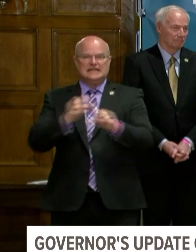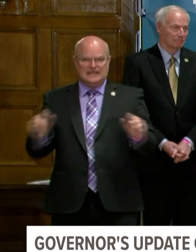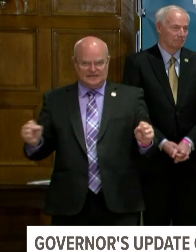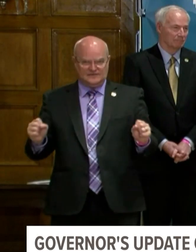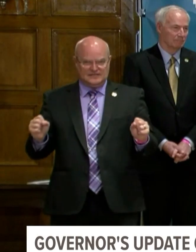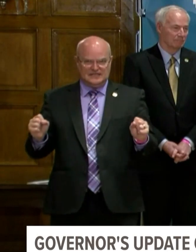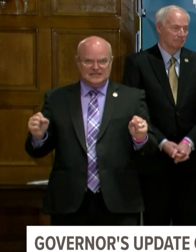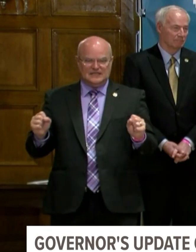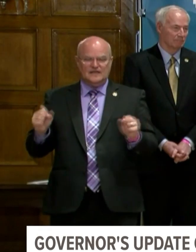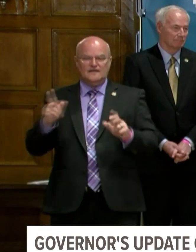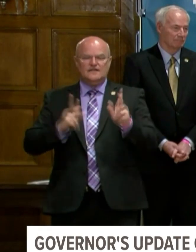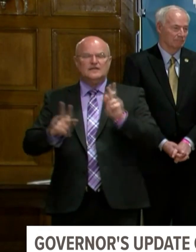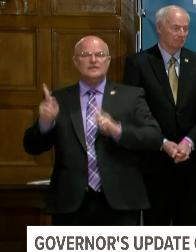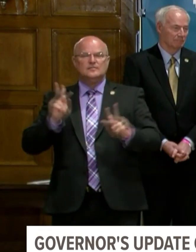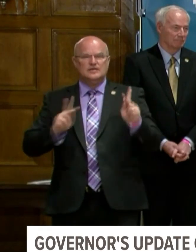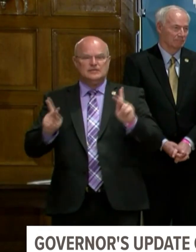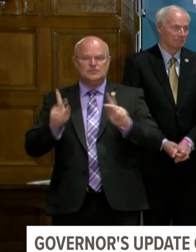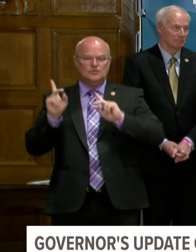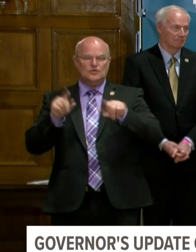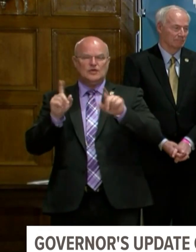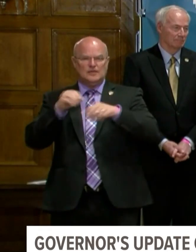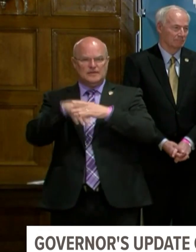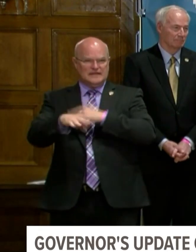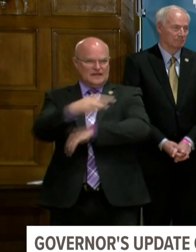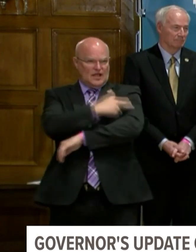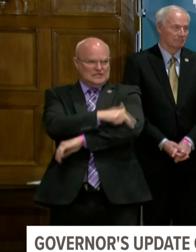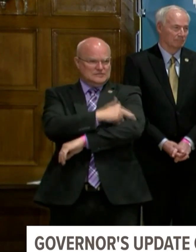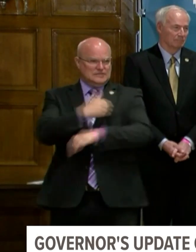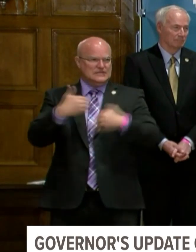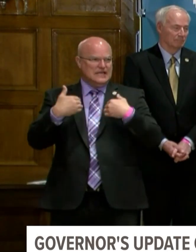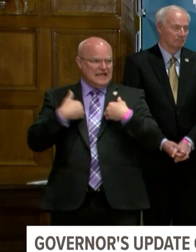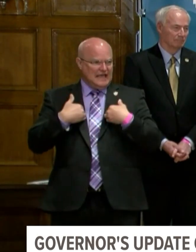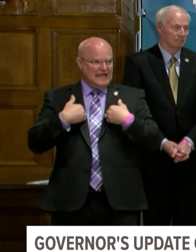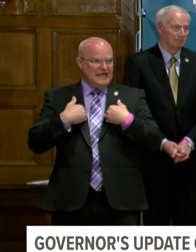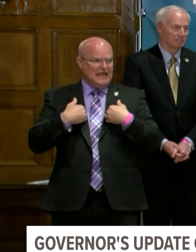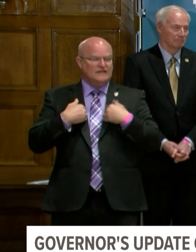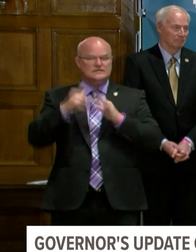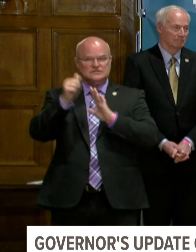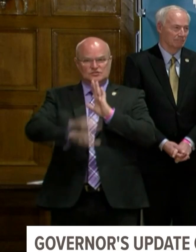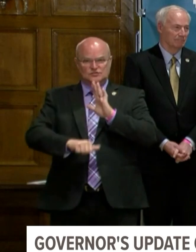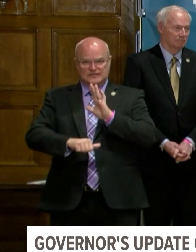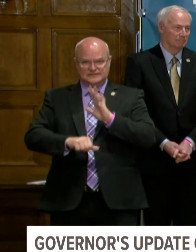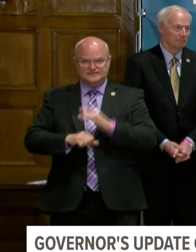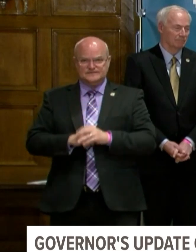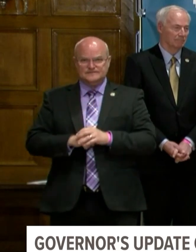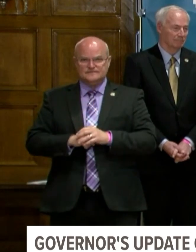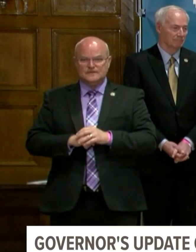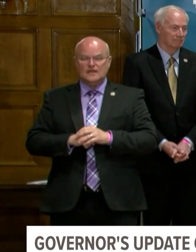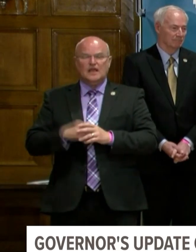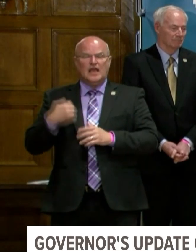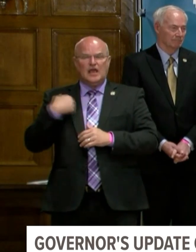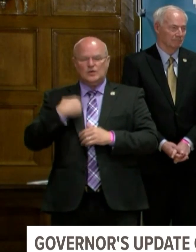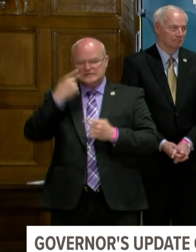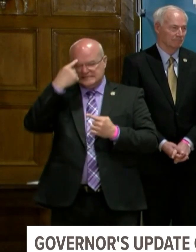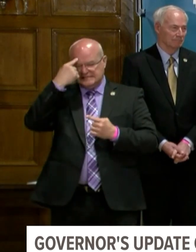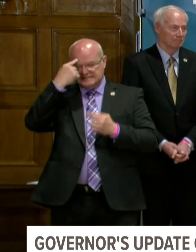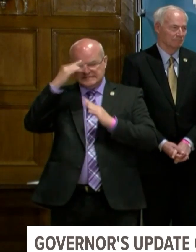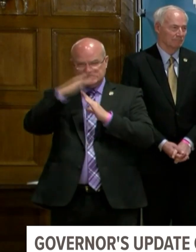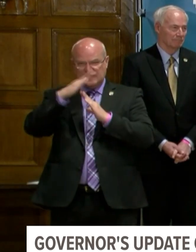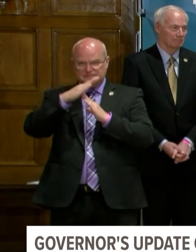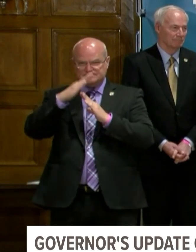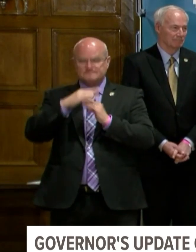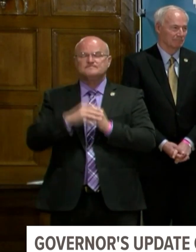of our Kansans who are coming into hospitals to have work done. And we're all very mindful of